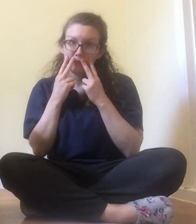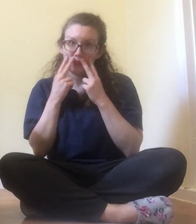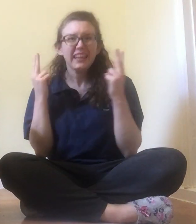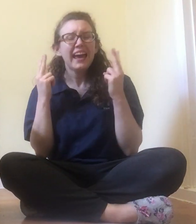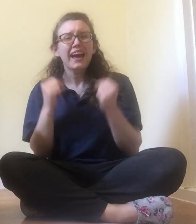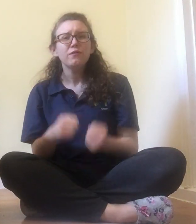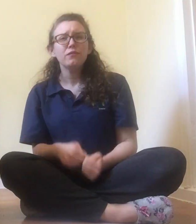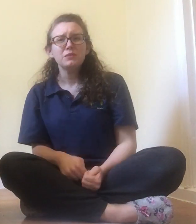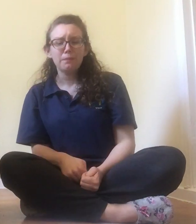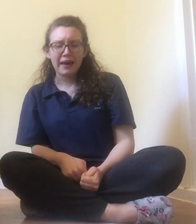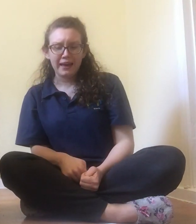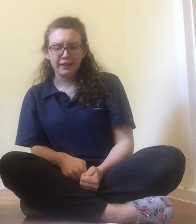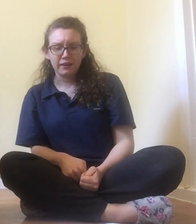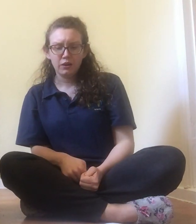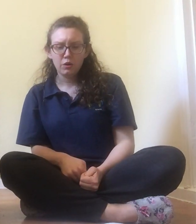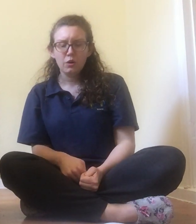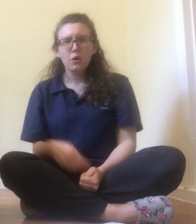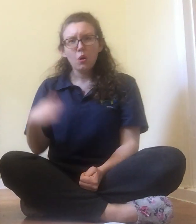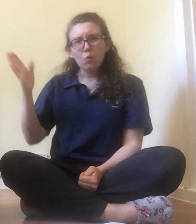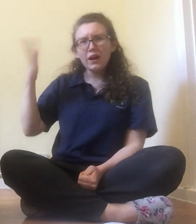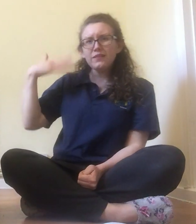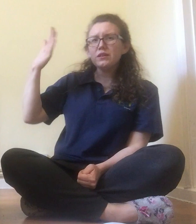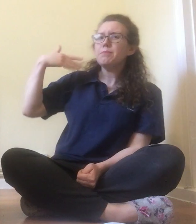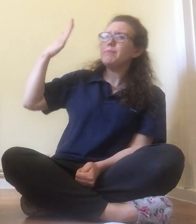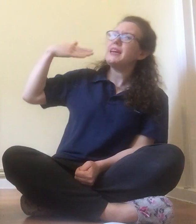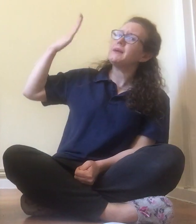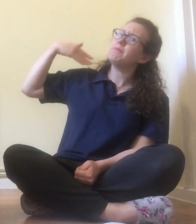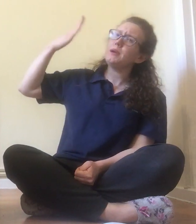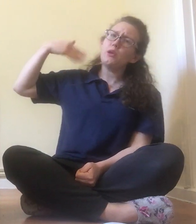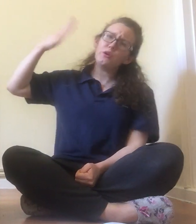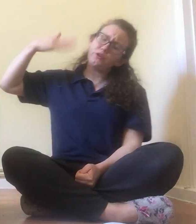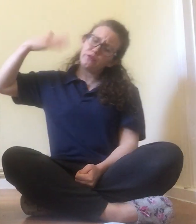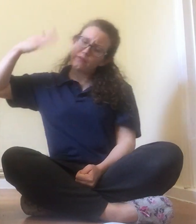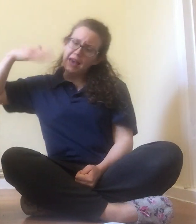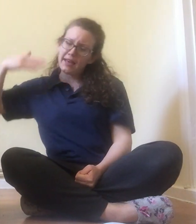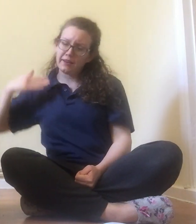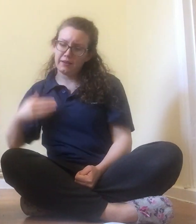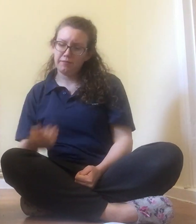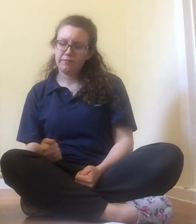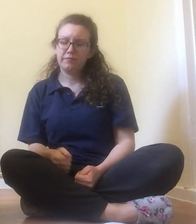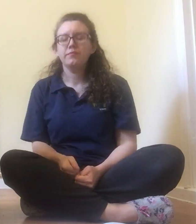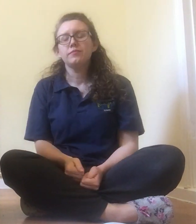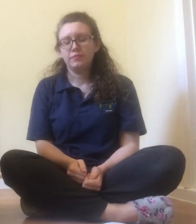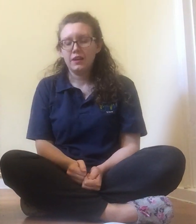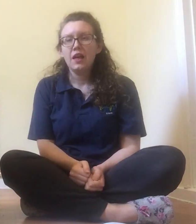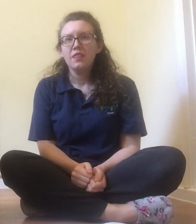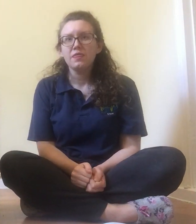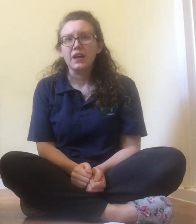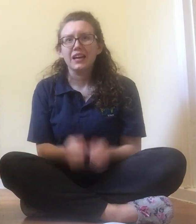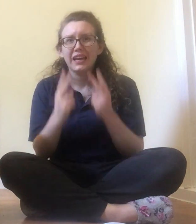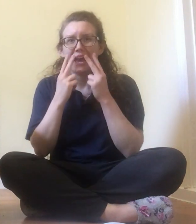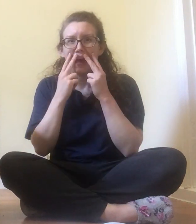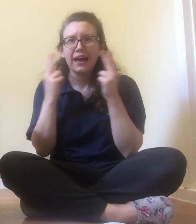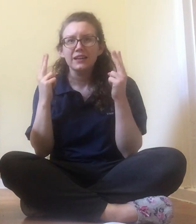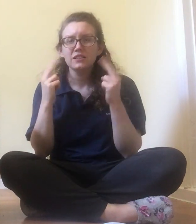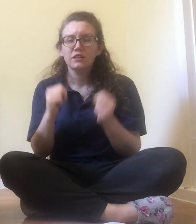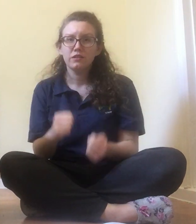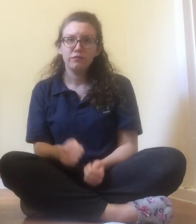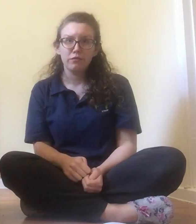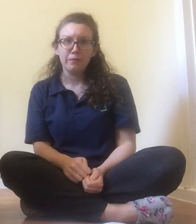The cat from Japan waved a big blue fan. The cat from